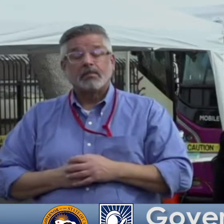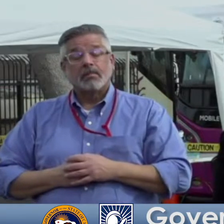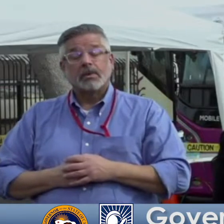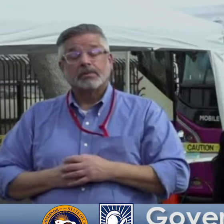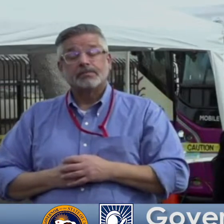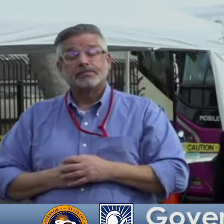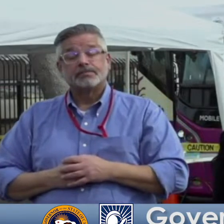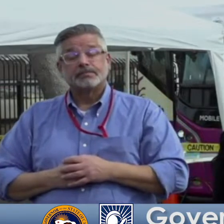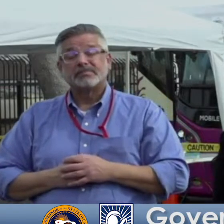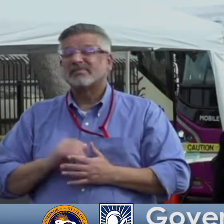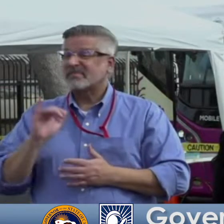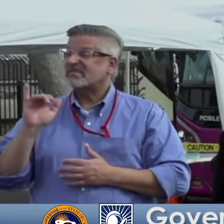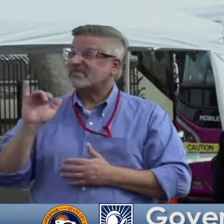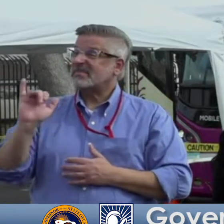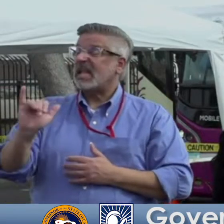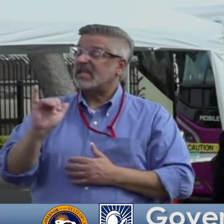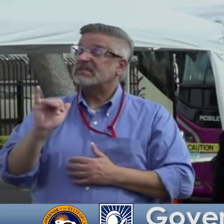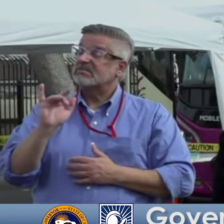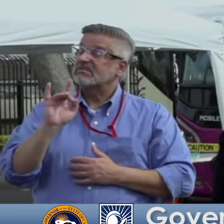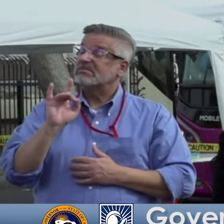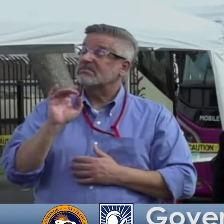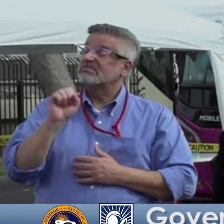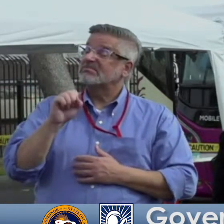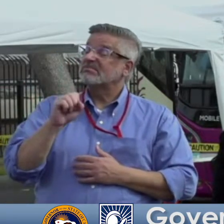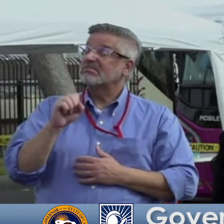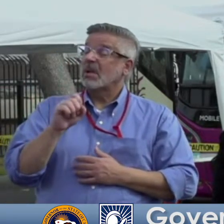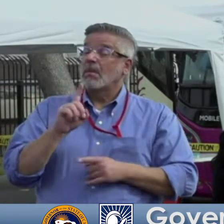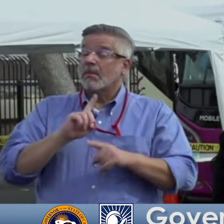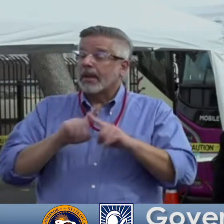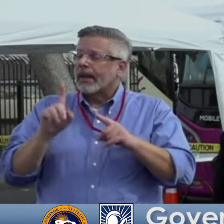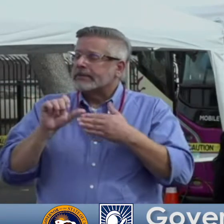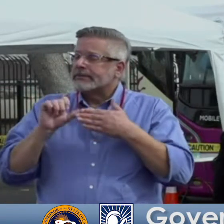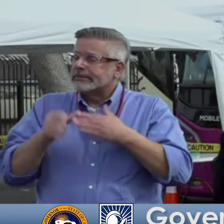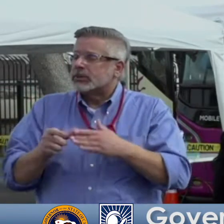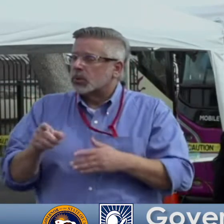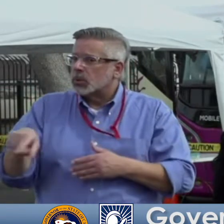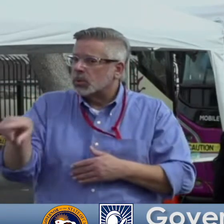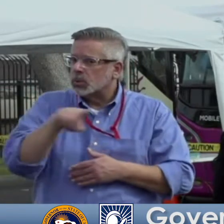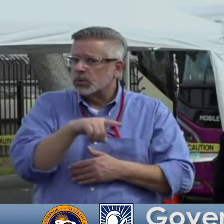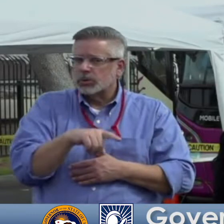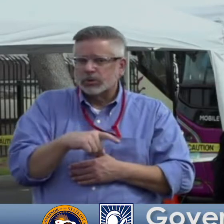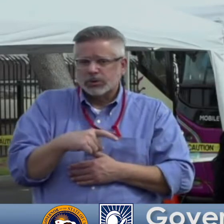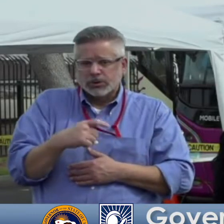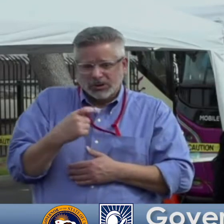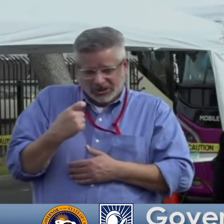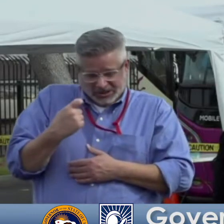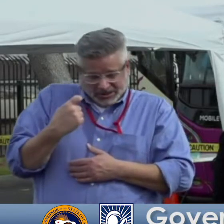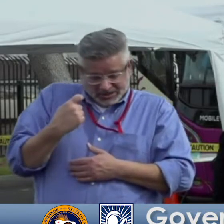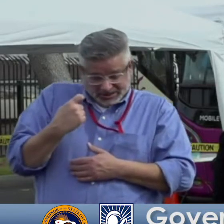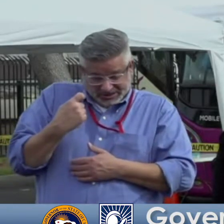that's impressive, I want to impress upon you that we just provided